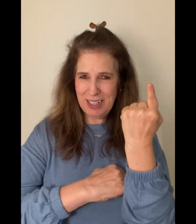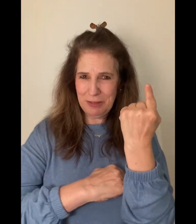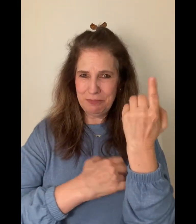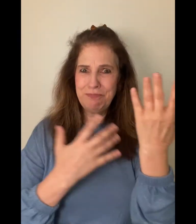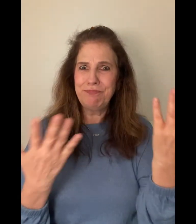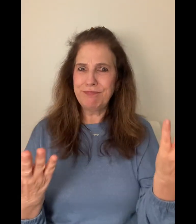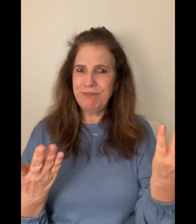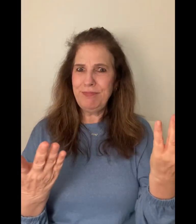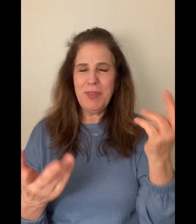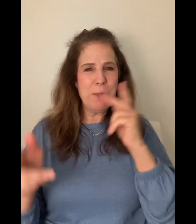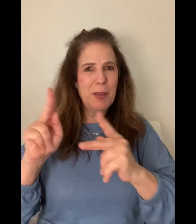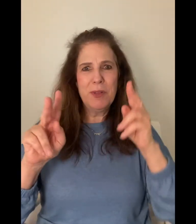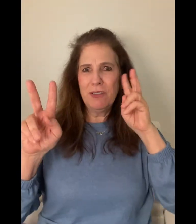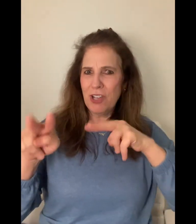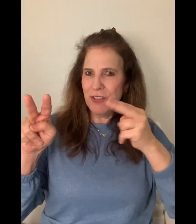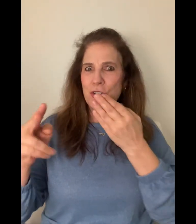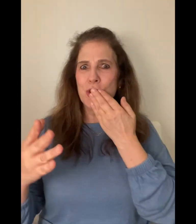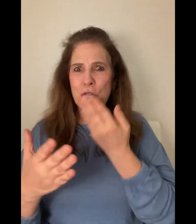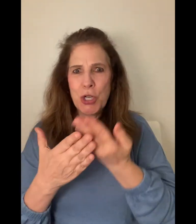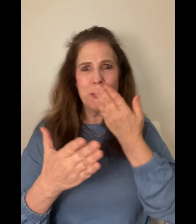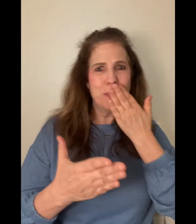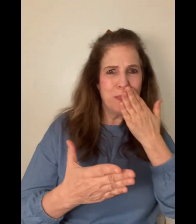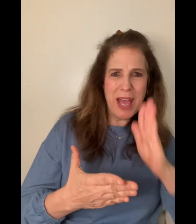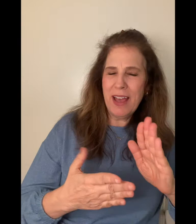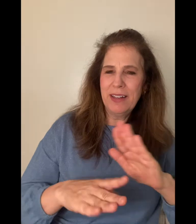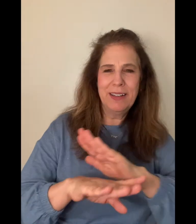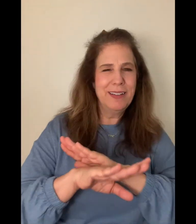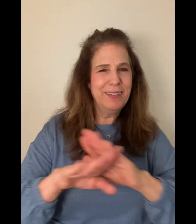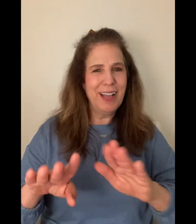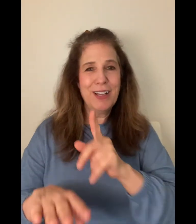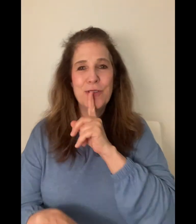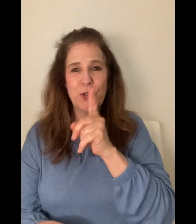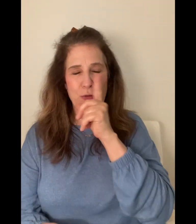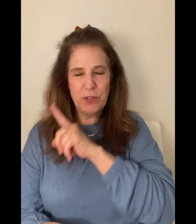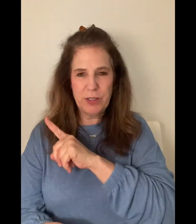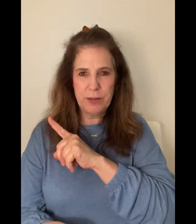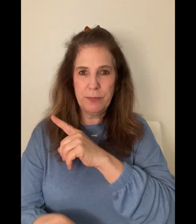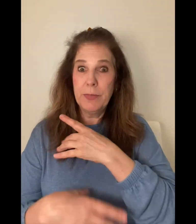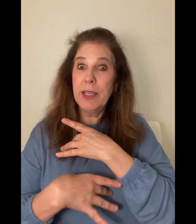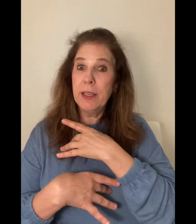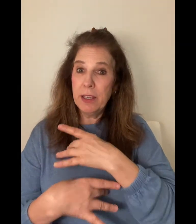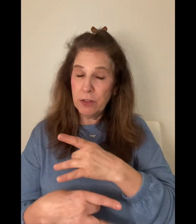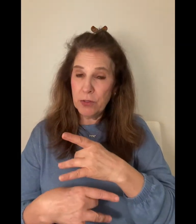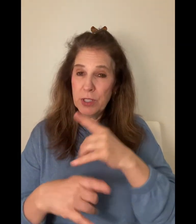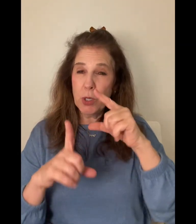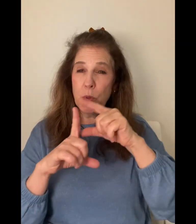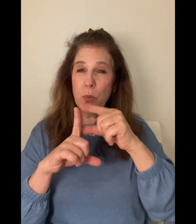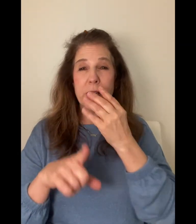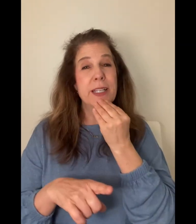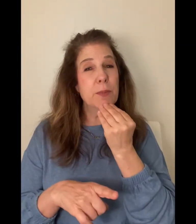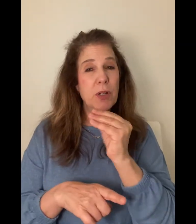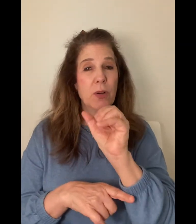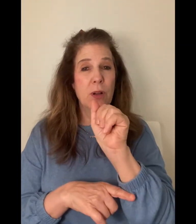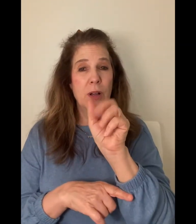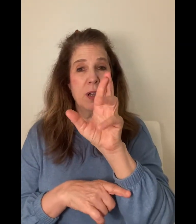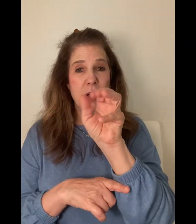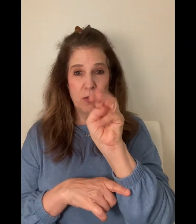were arum, meaning they were naked. And then the next verse says, and the snake, by comparison, or